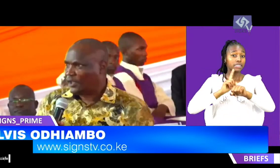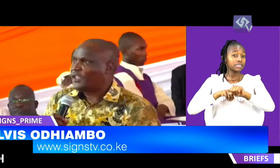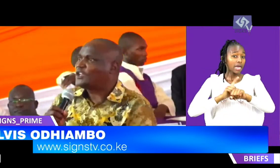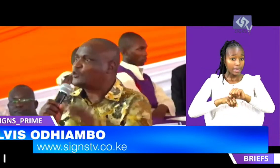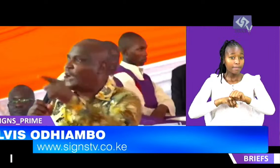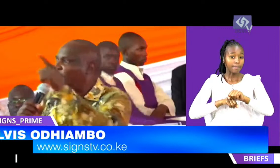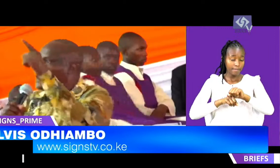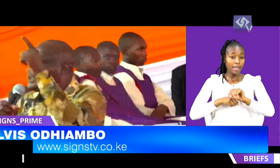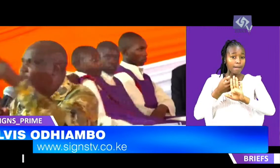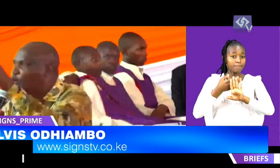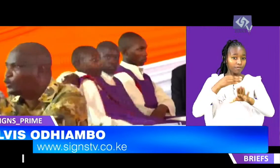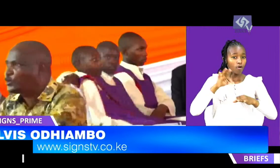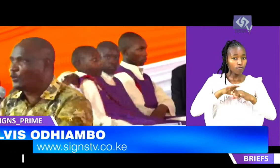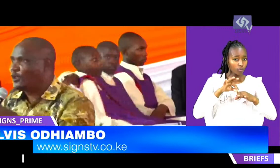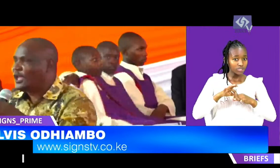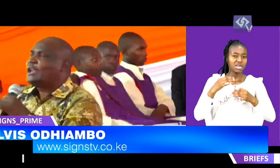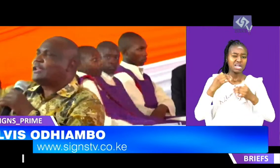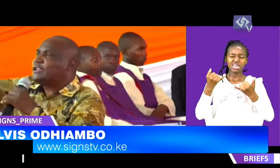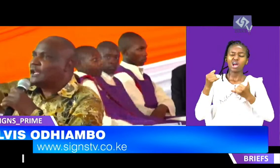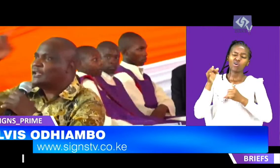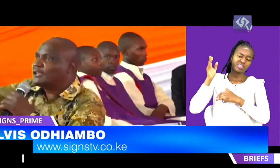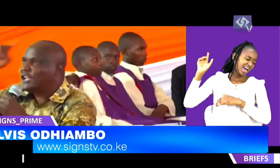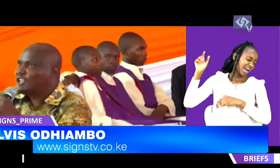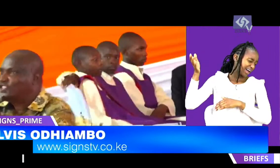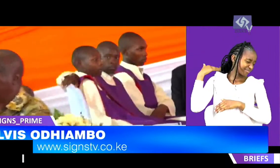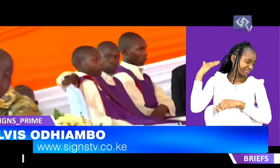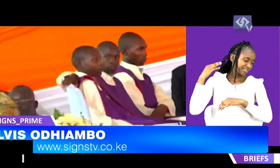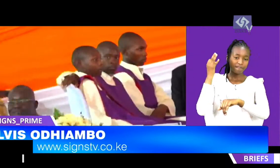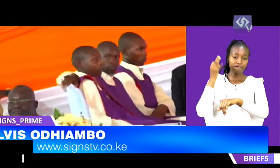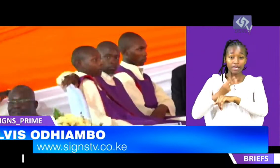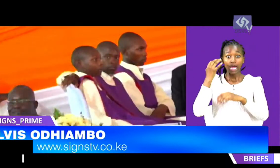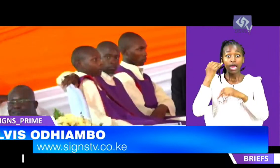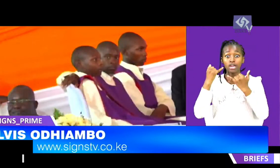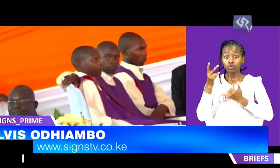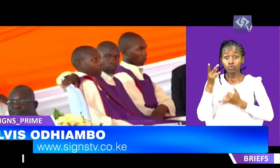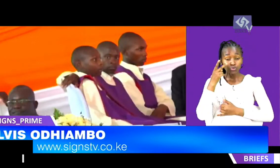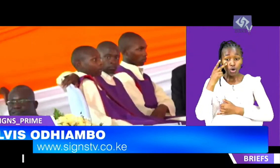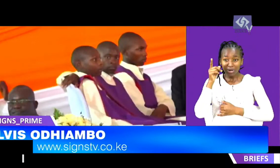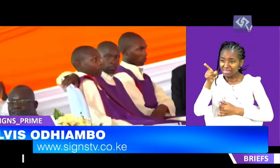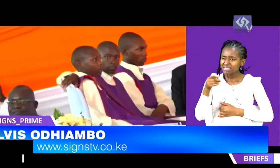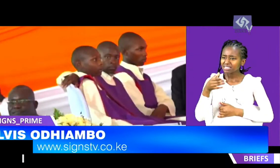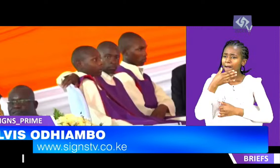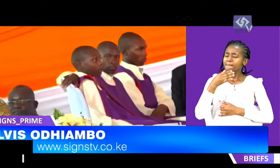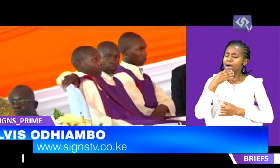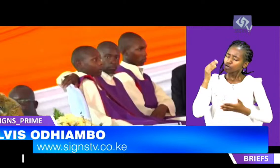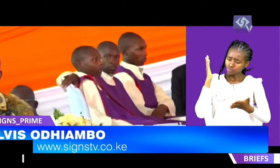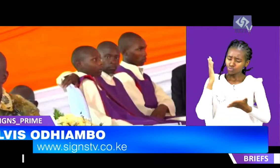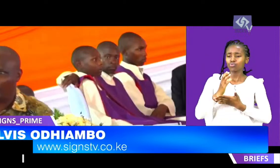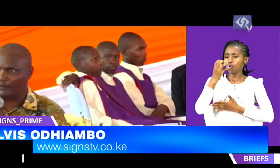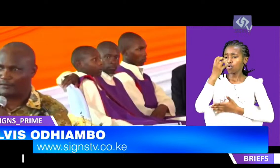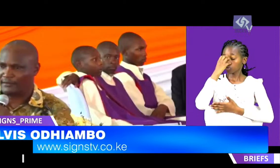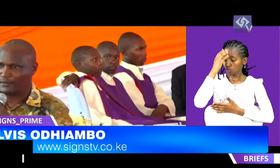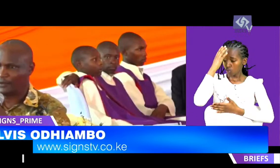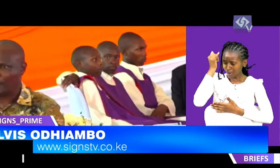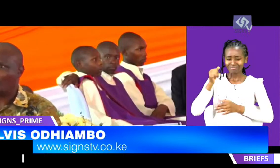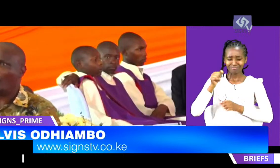This one is a real Ruto. The dictatorship runs in his blood. This is the real one. Don't